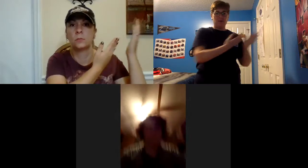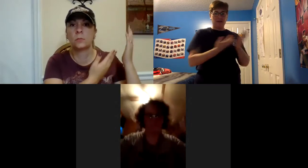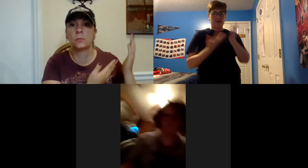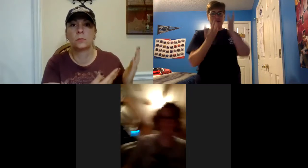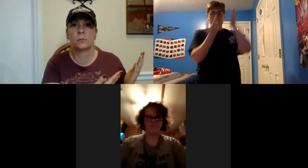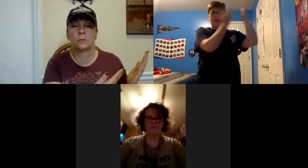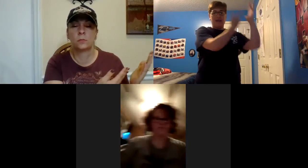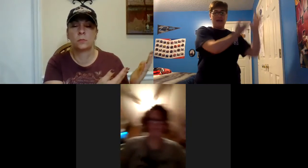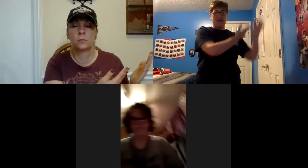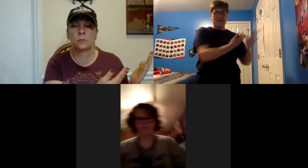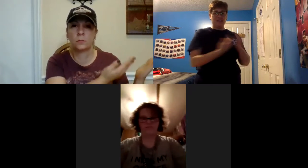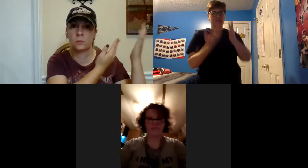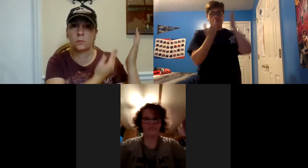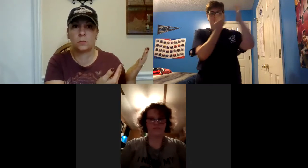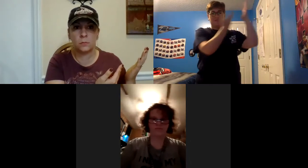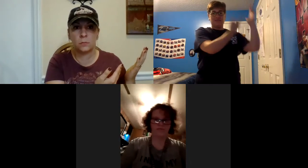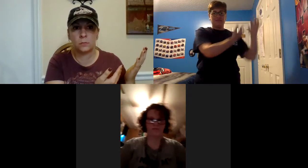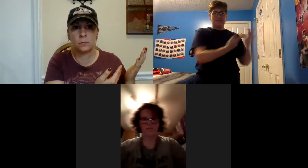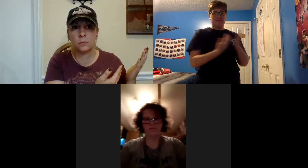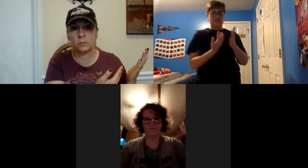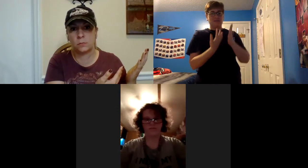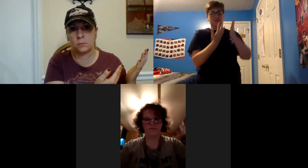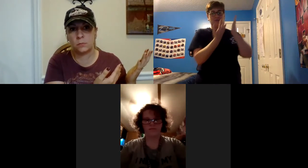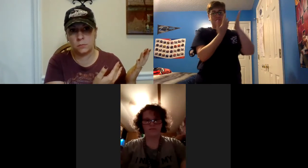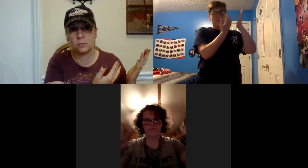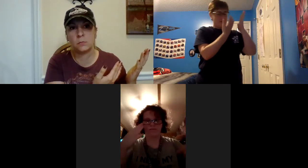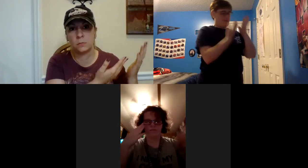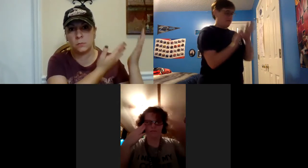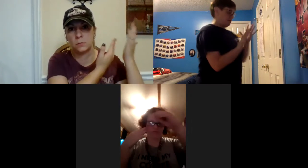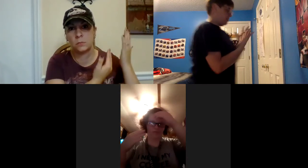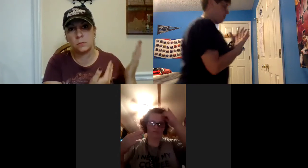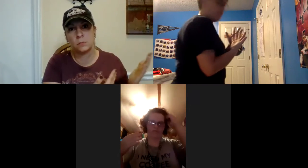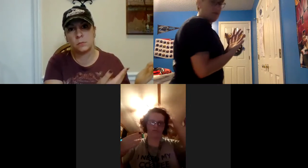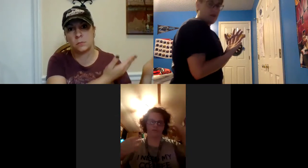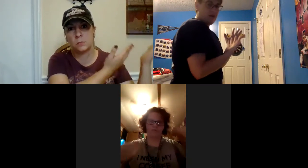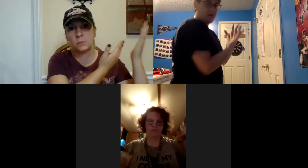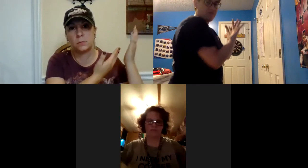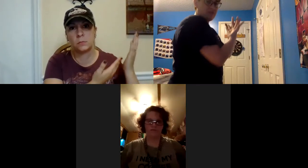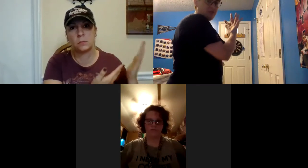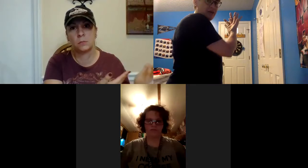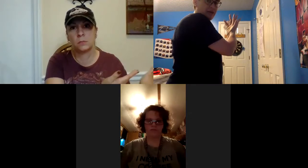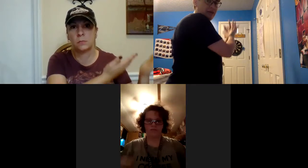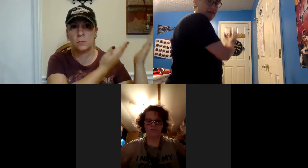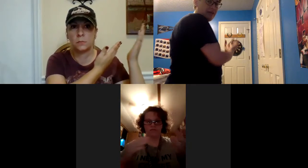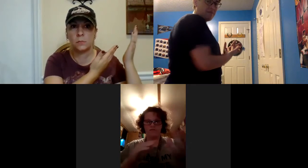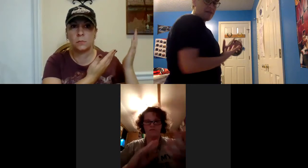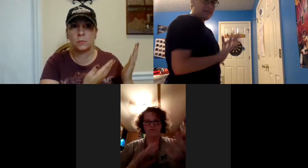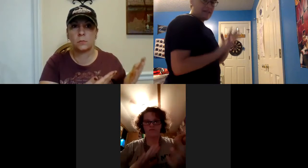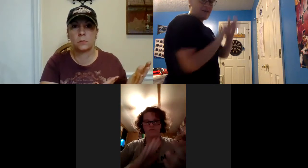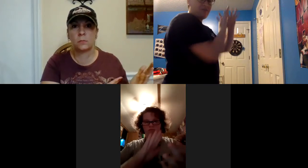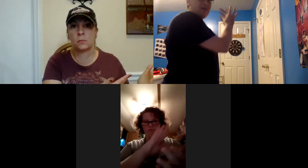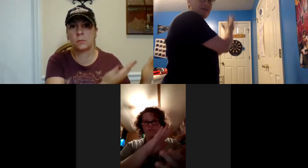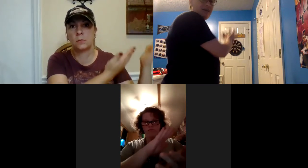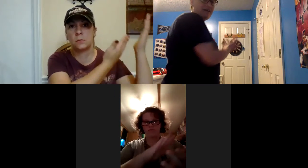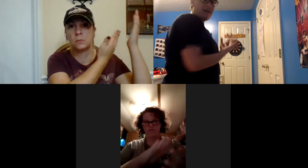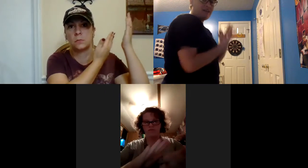up and around. And then, yep, so you're going to go up this way and then come back